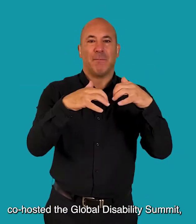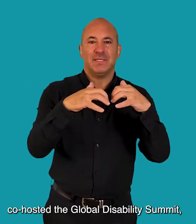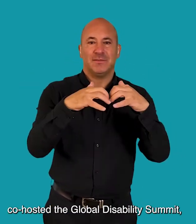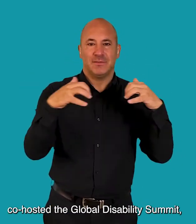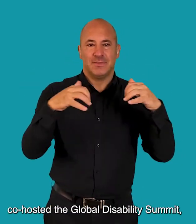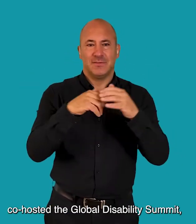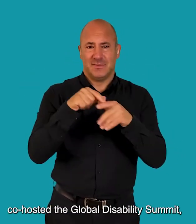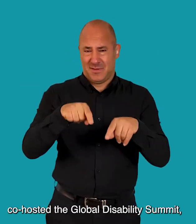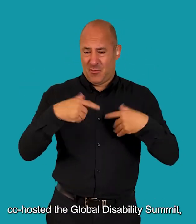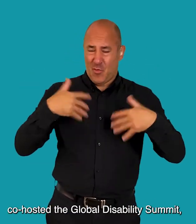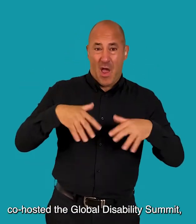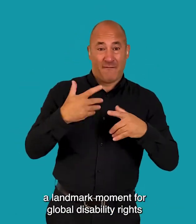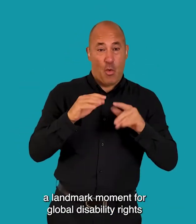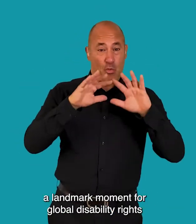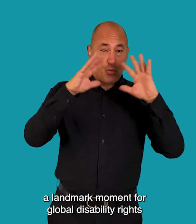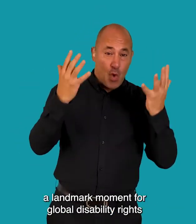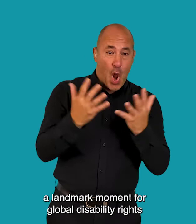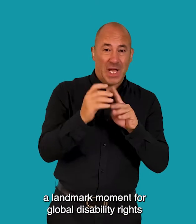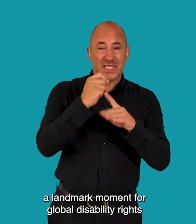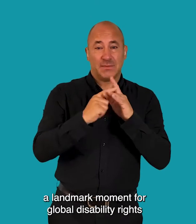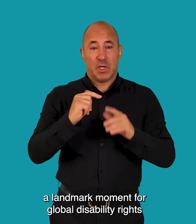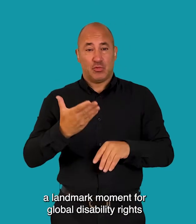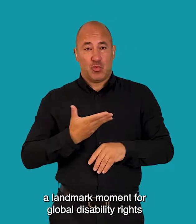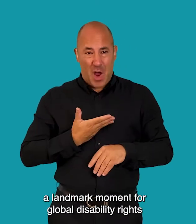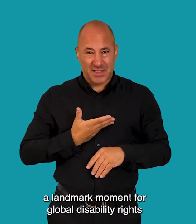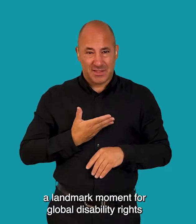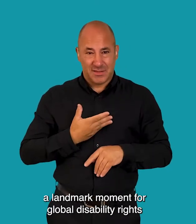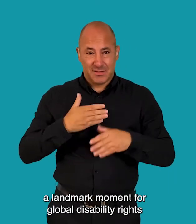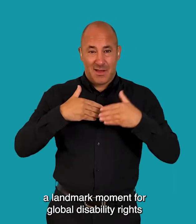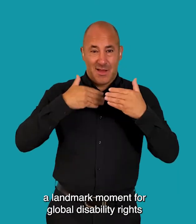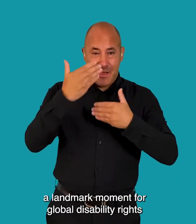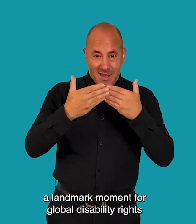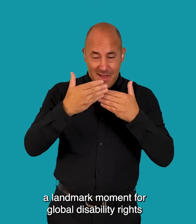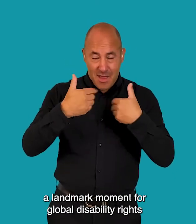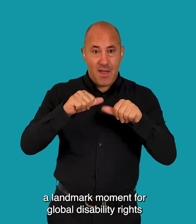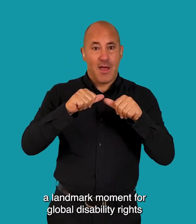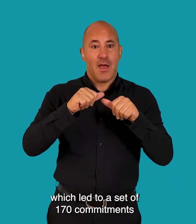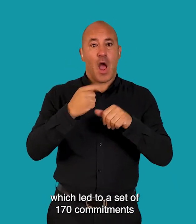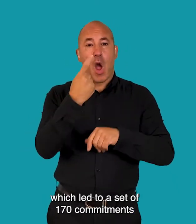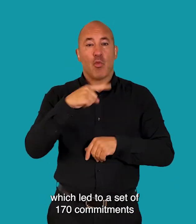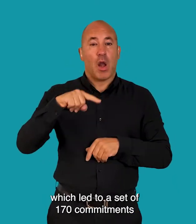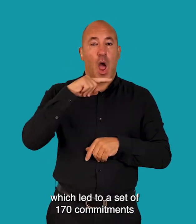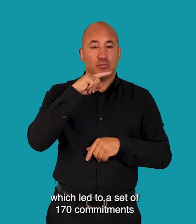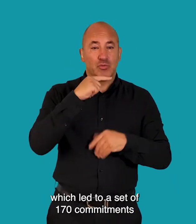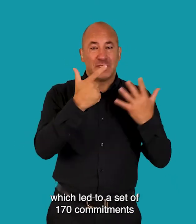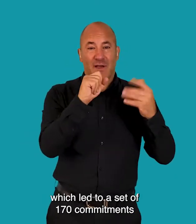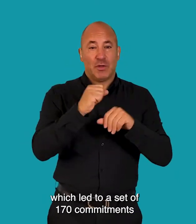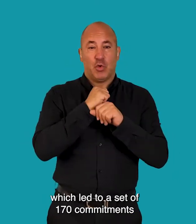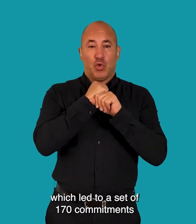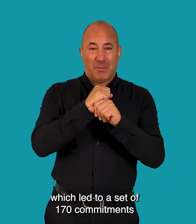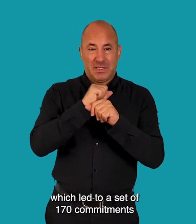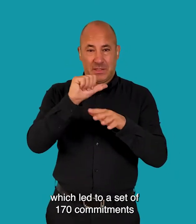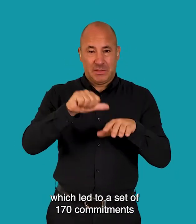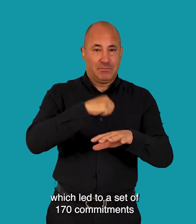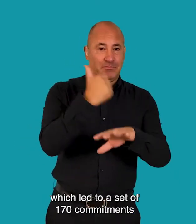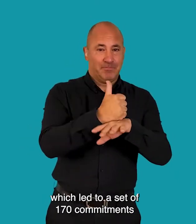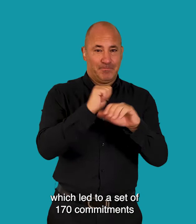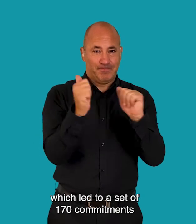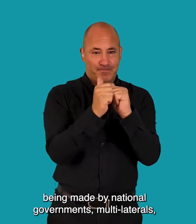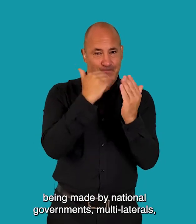Disability Summit, a landmark moment for global disability rights, which led to a set of 170 commitments being